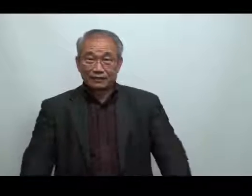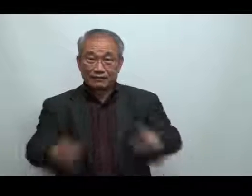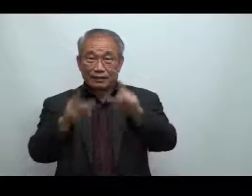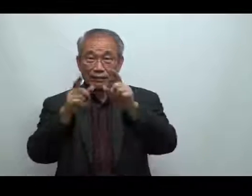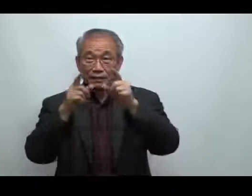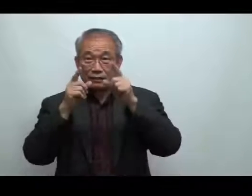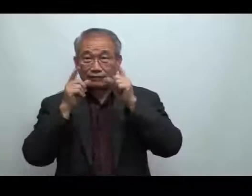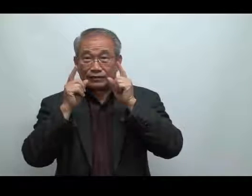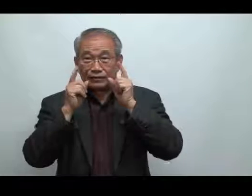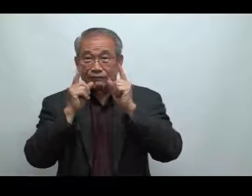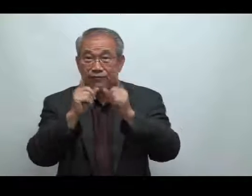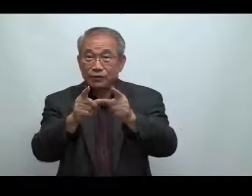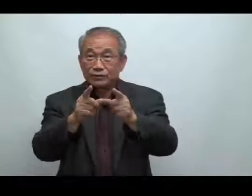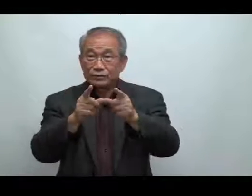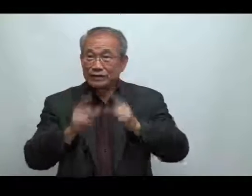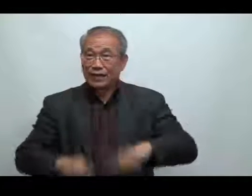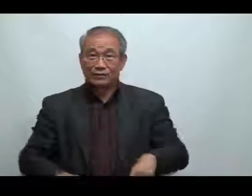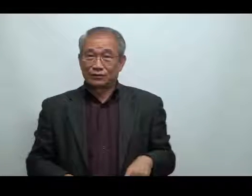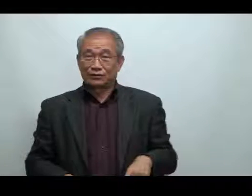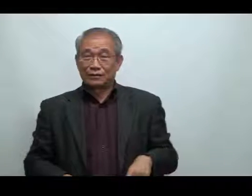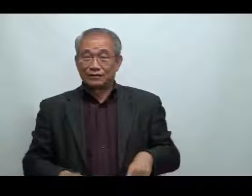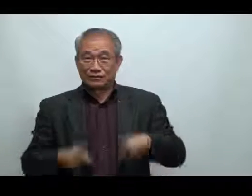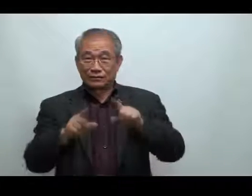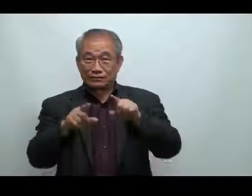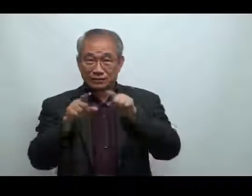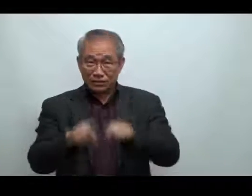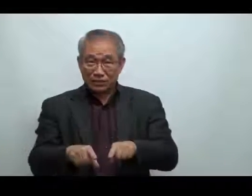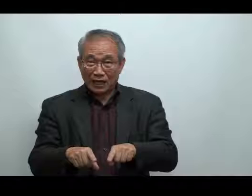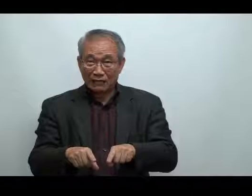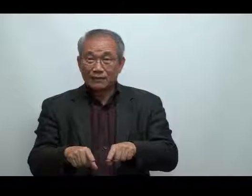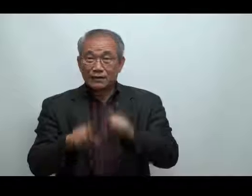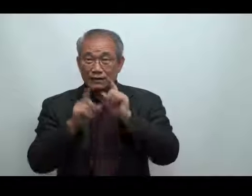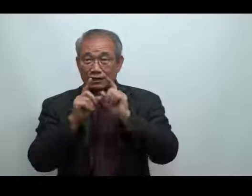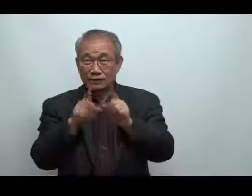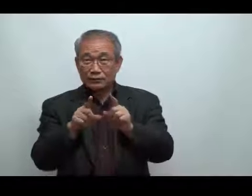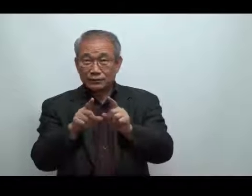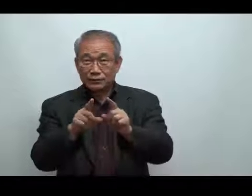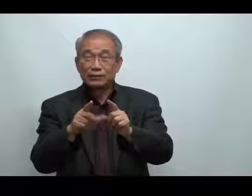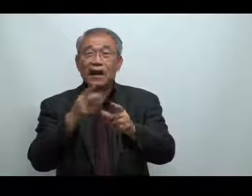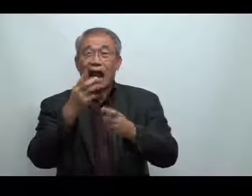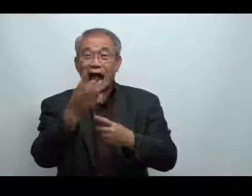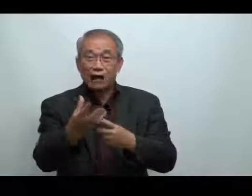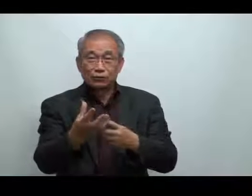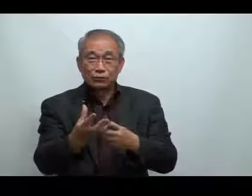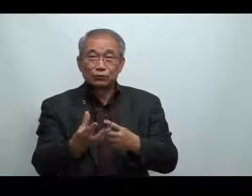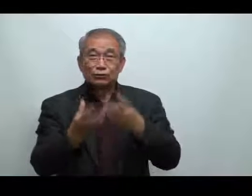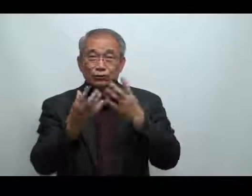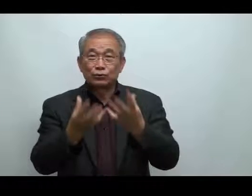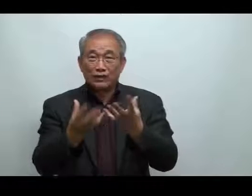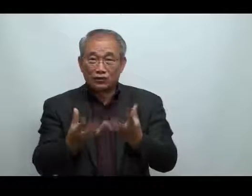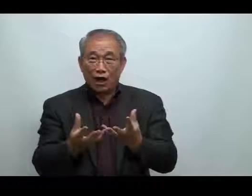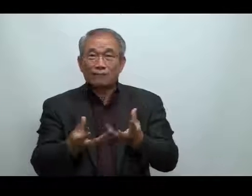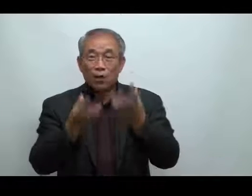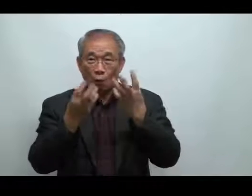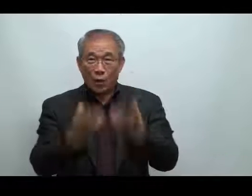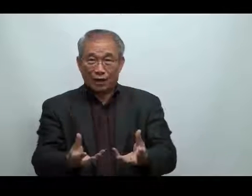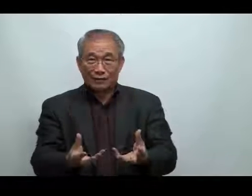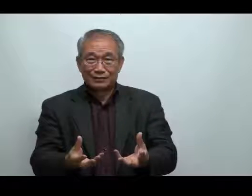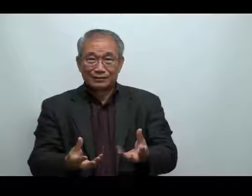So, but if without a voice, you can't do it. So therefore, this tape is helping you how to do that job well. You